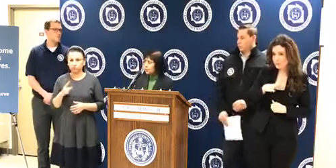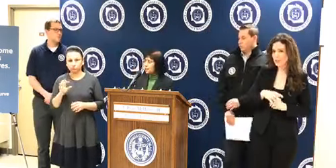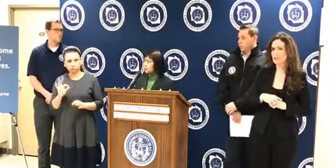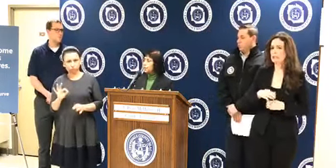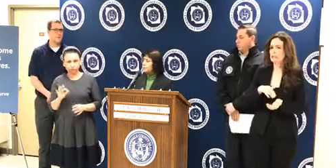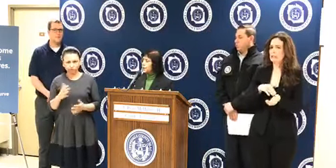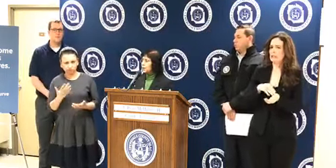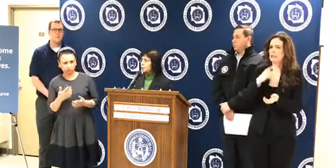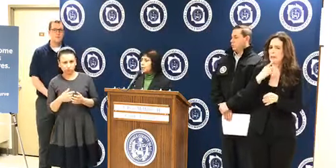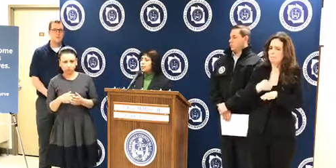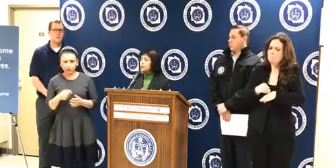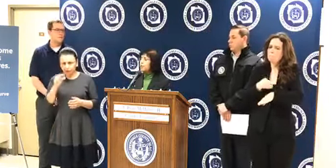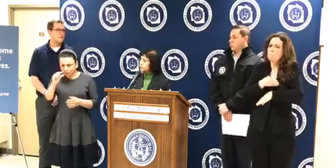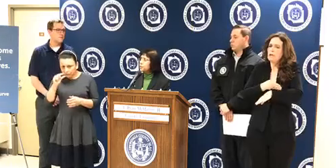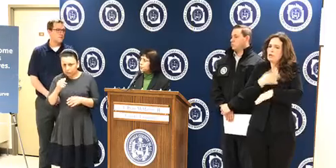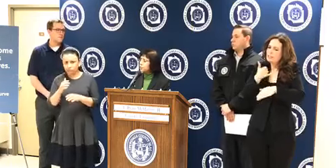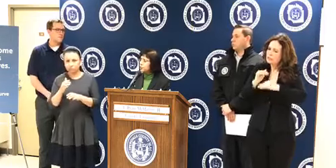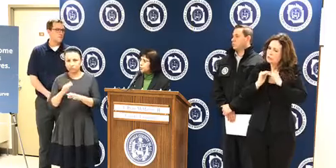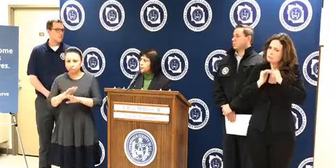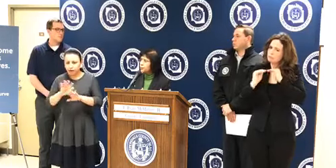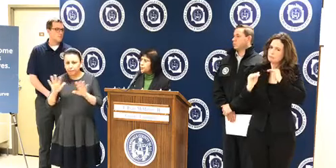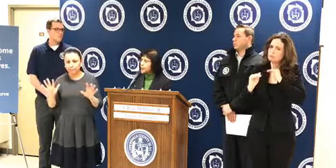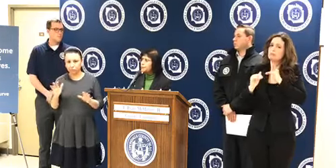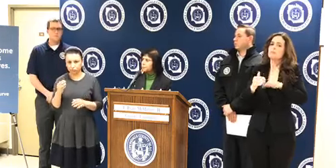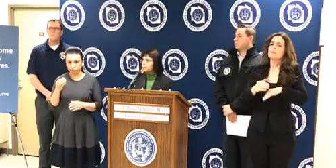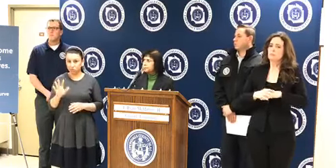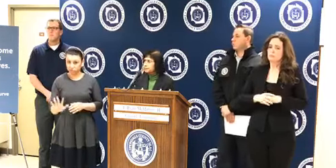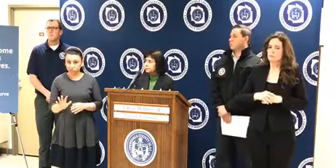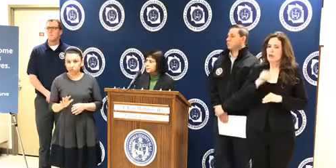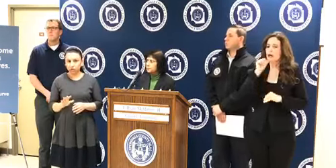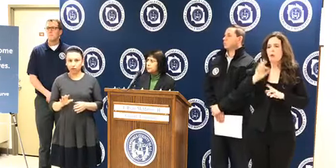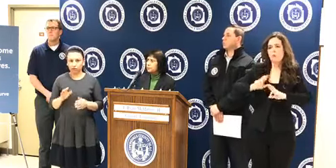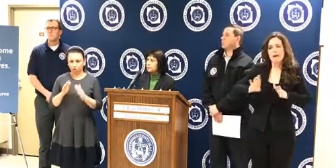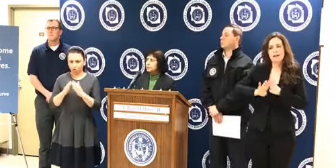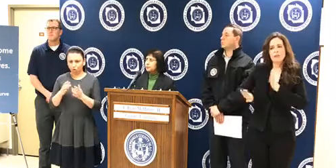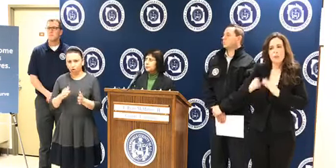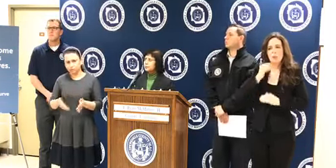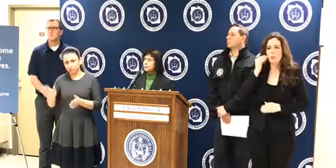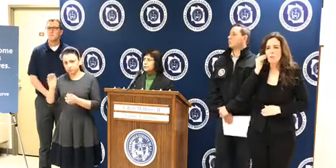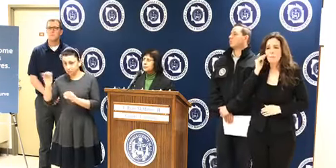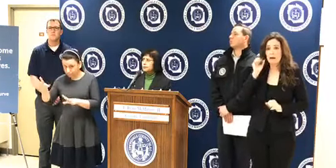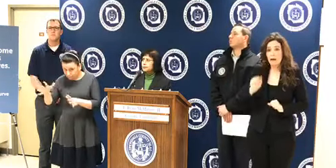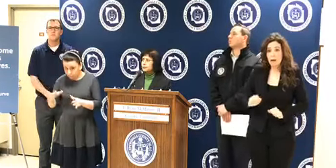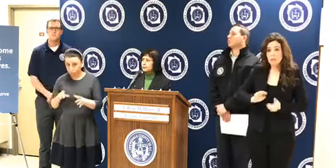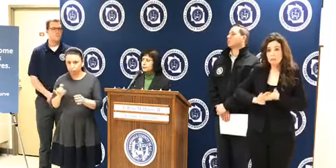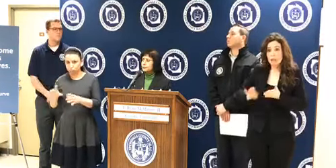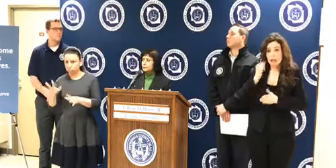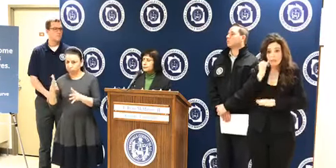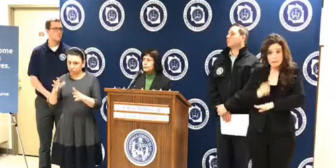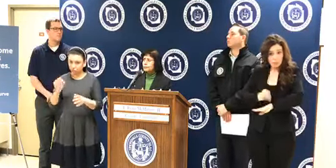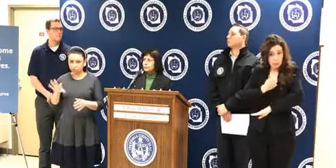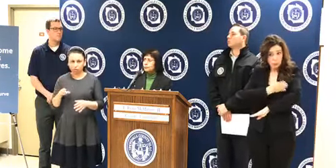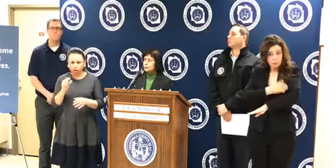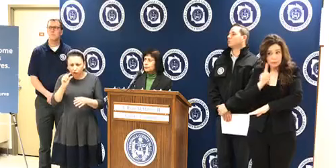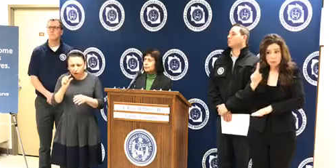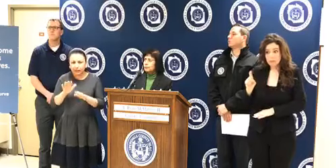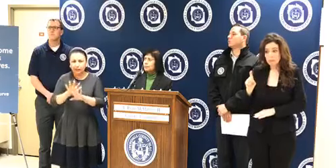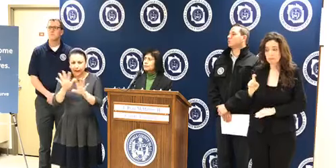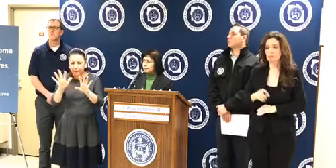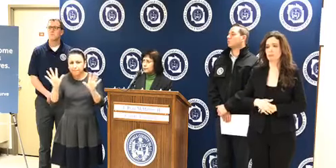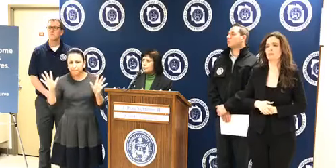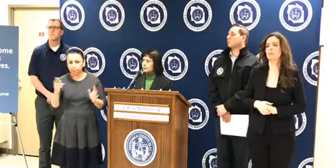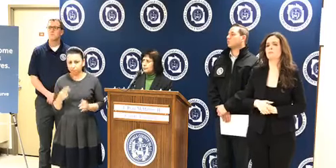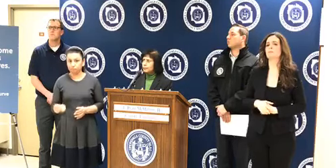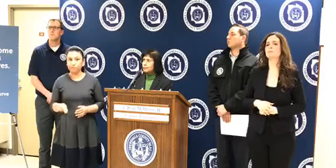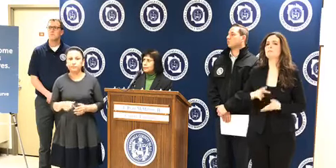She is stable, but not ready to be discharged home at this point. And could she be discharged if she improves in terms of needing to be in a hospital